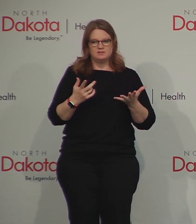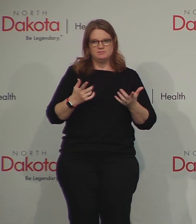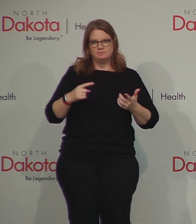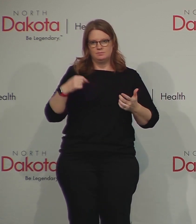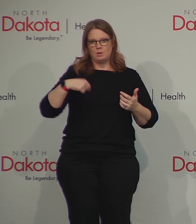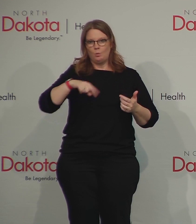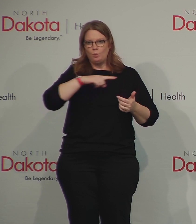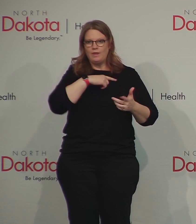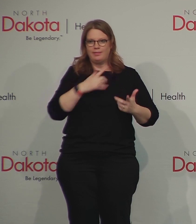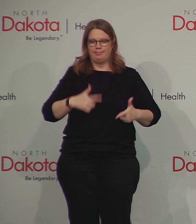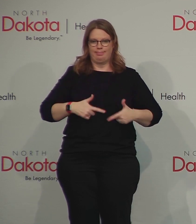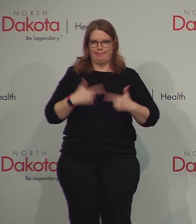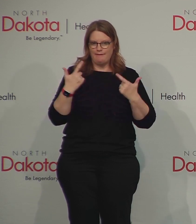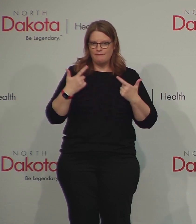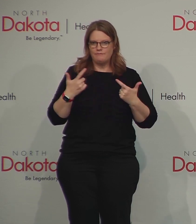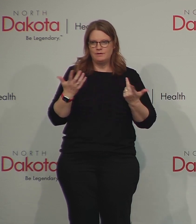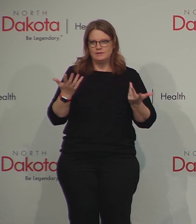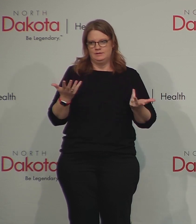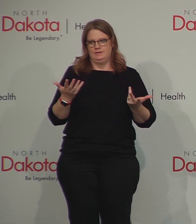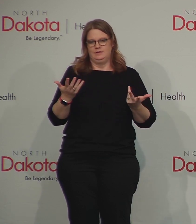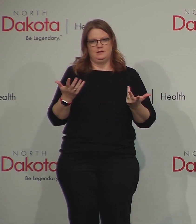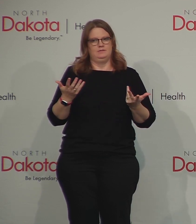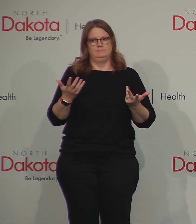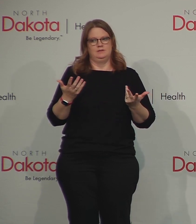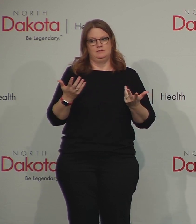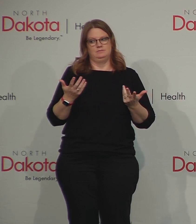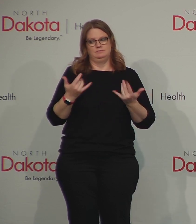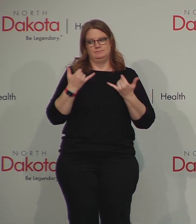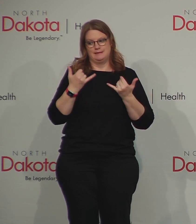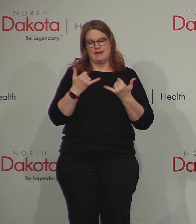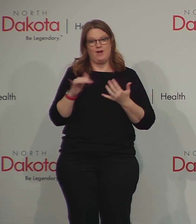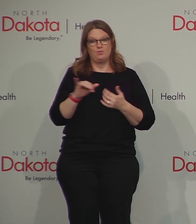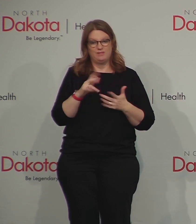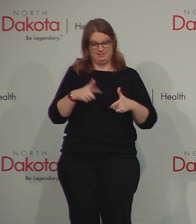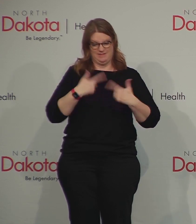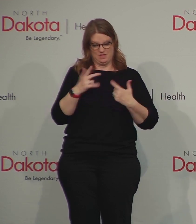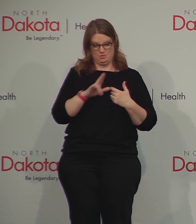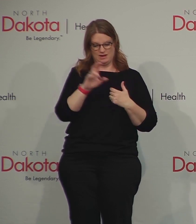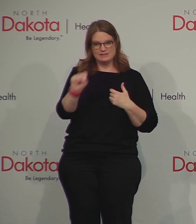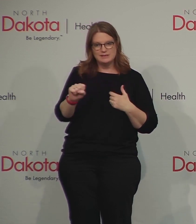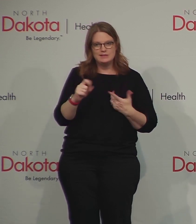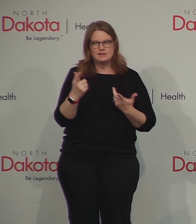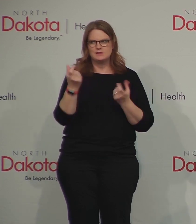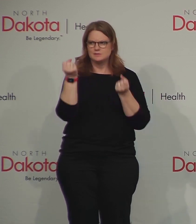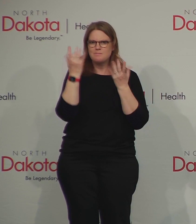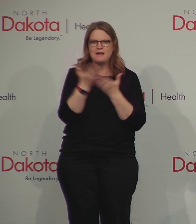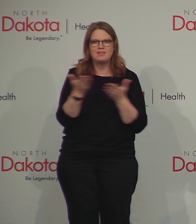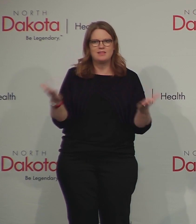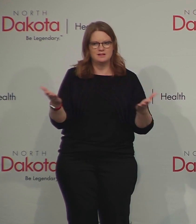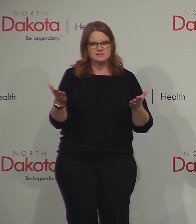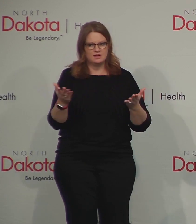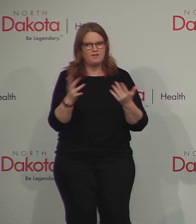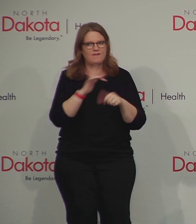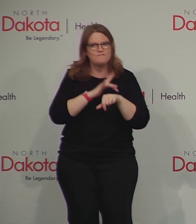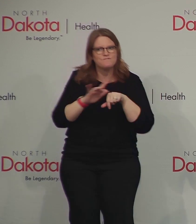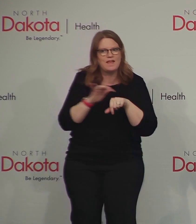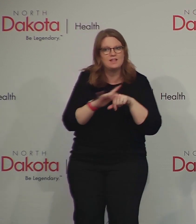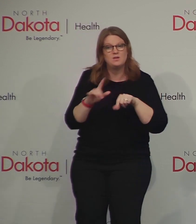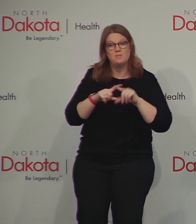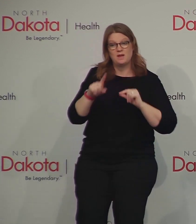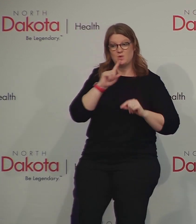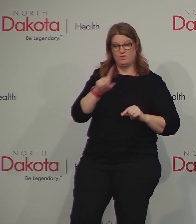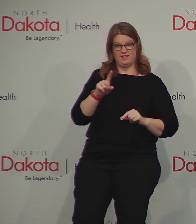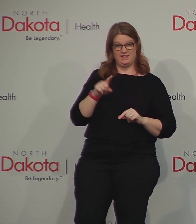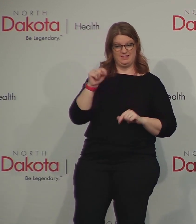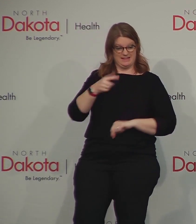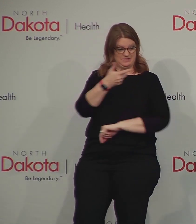the abundant society that we do of the United States of America, but this is a credit to both science and